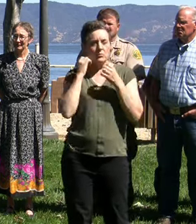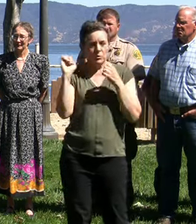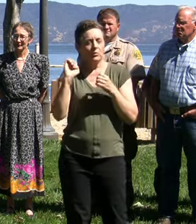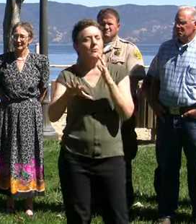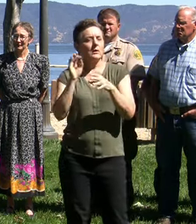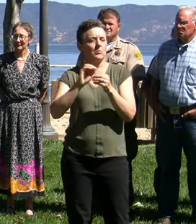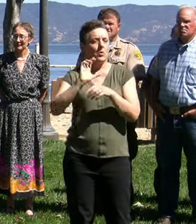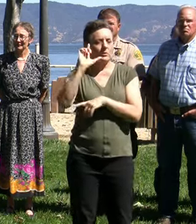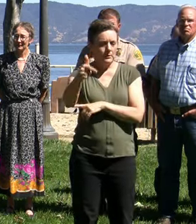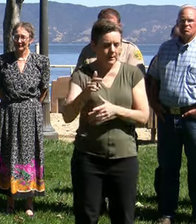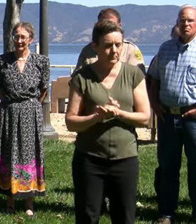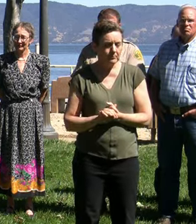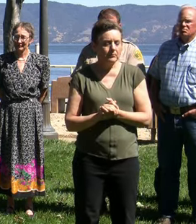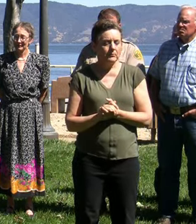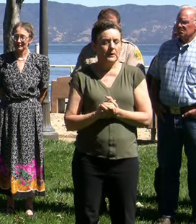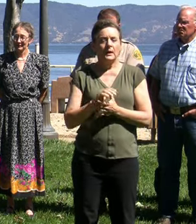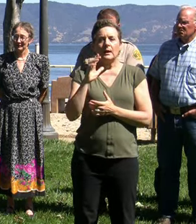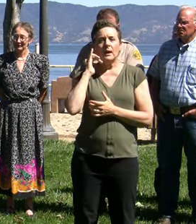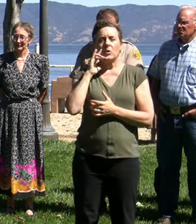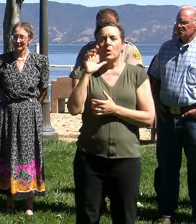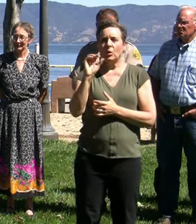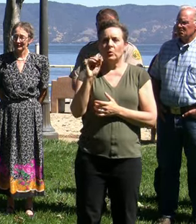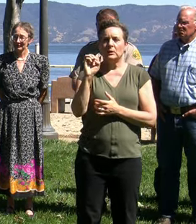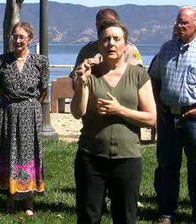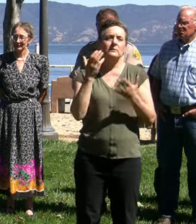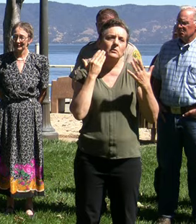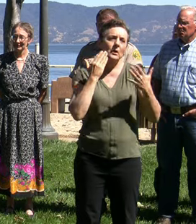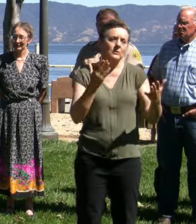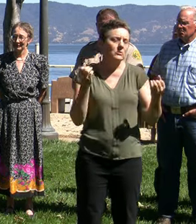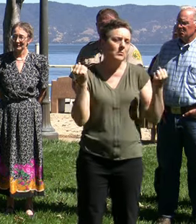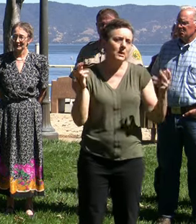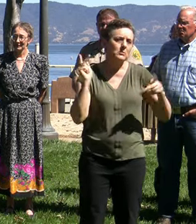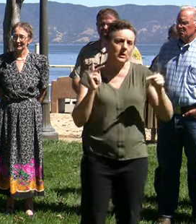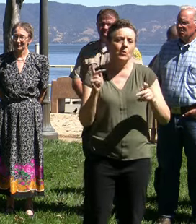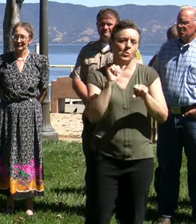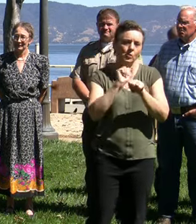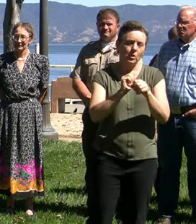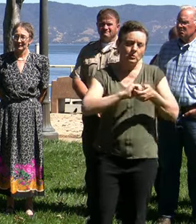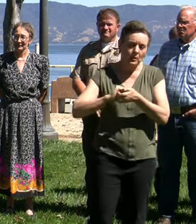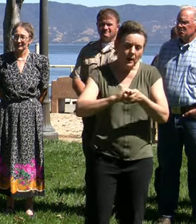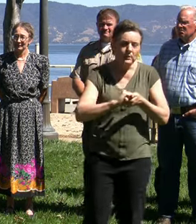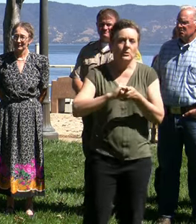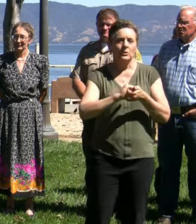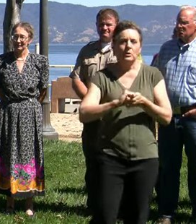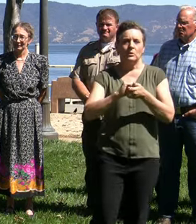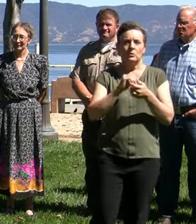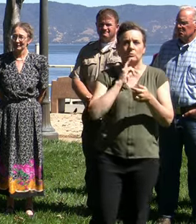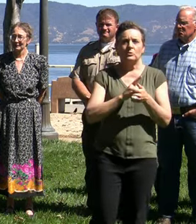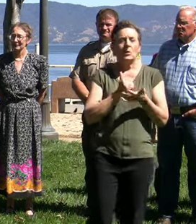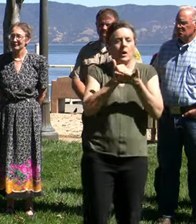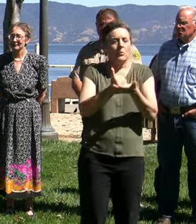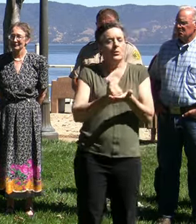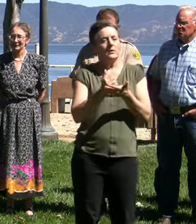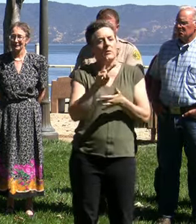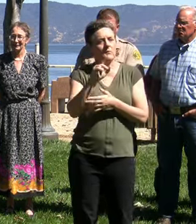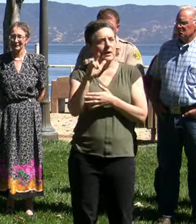a great appreciation for all of the people who are working together to respond to the Valley Fire. We continue to ask for your patience and